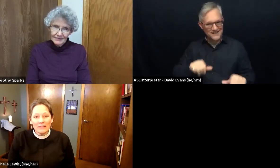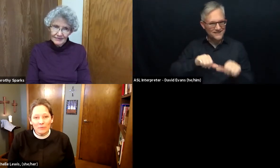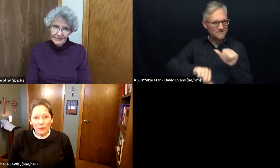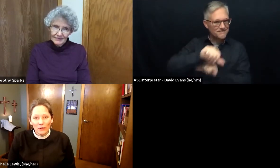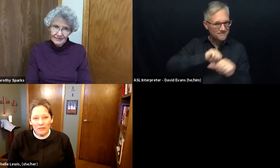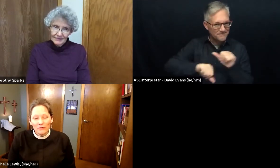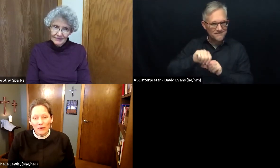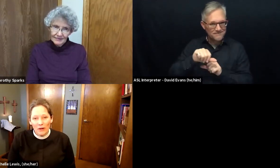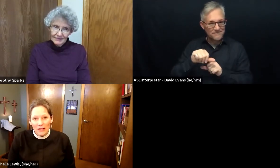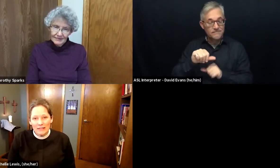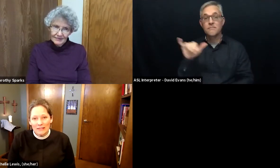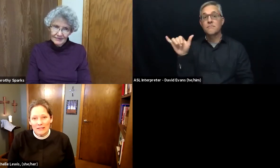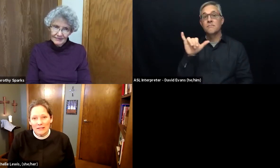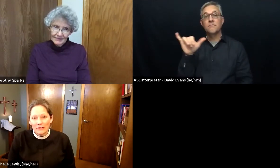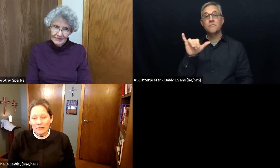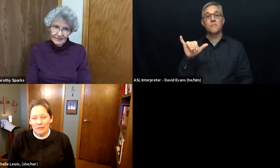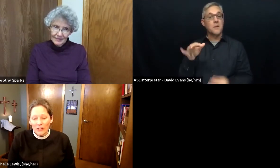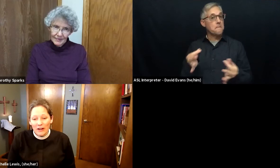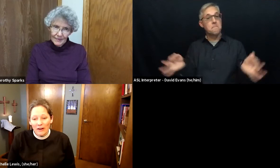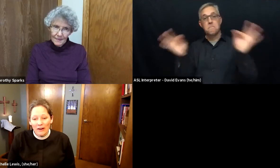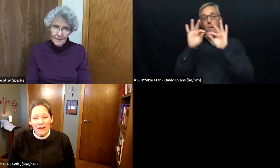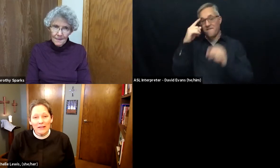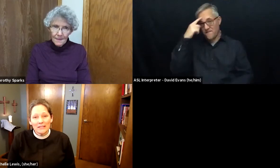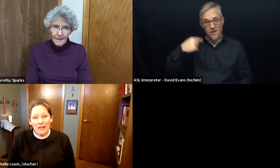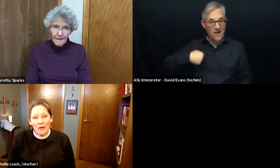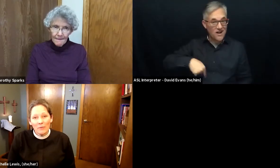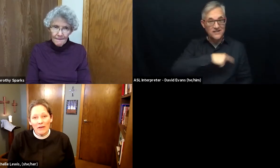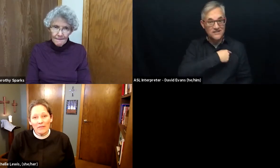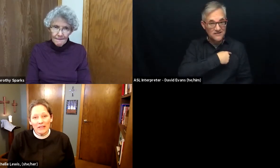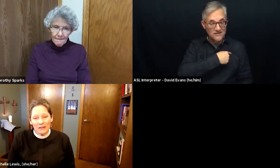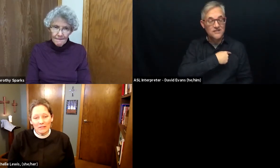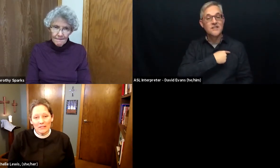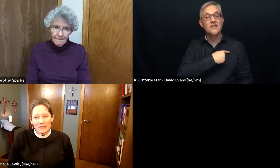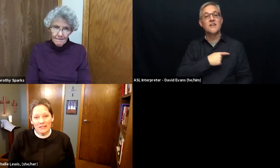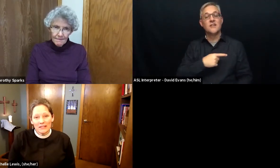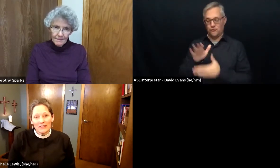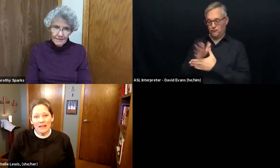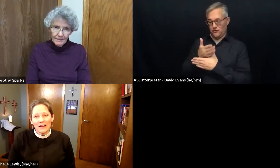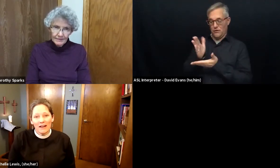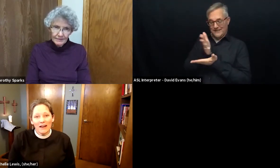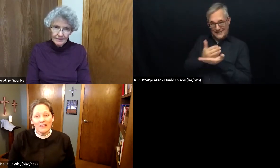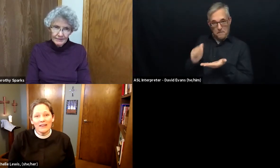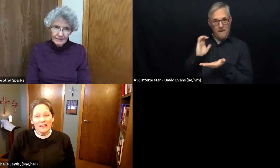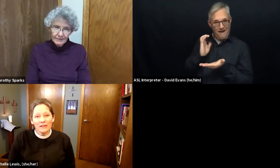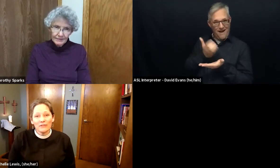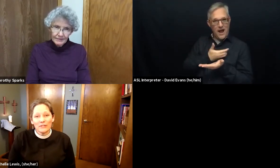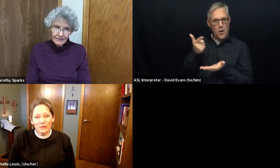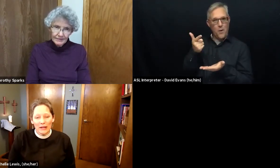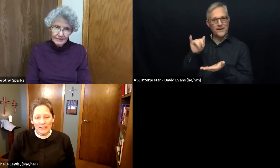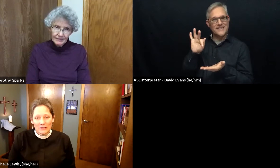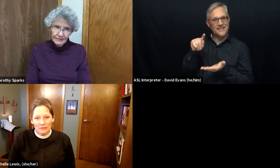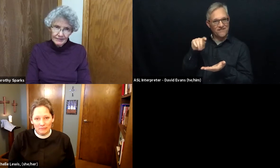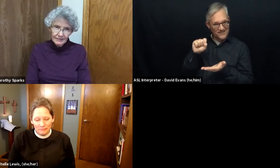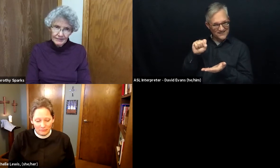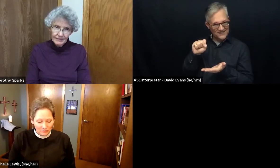And it is important for us to share some of the gifts that God gives to